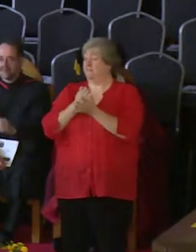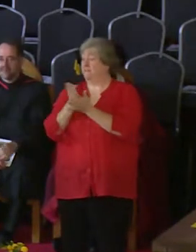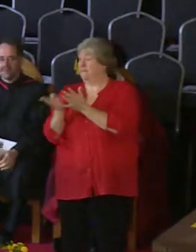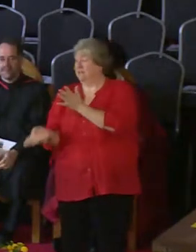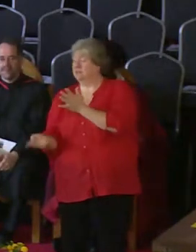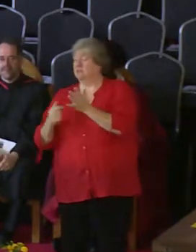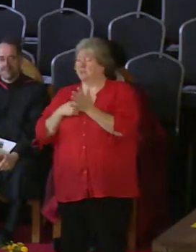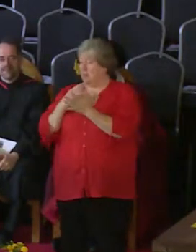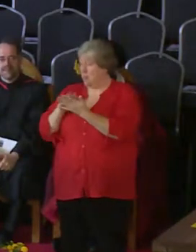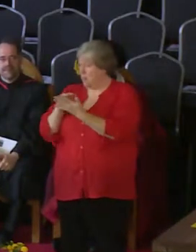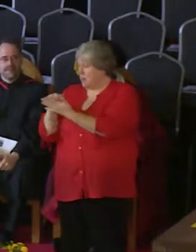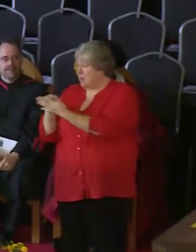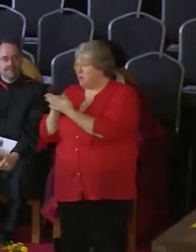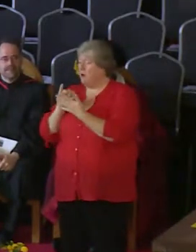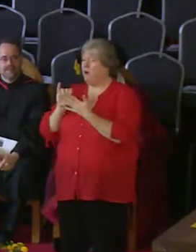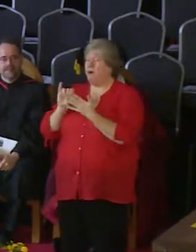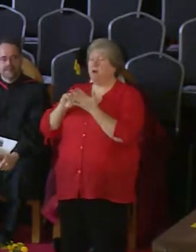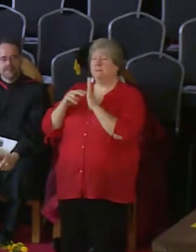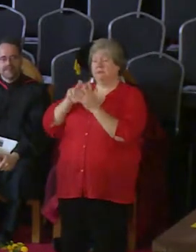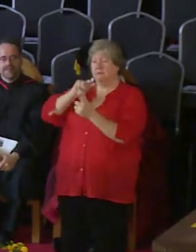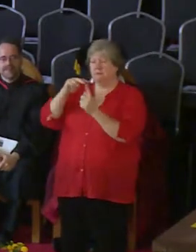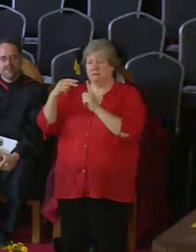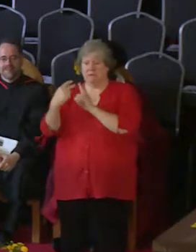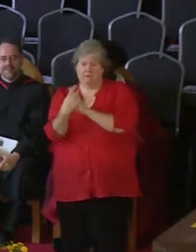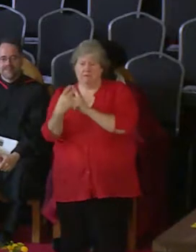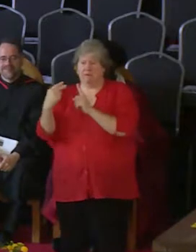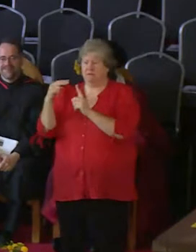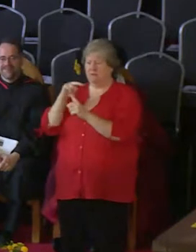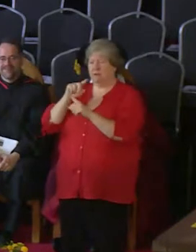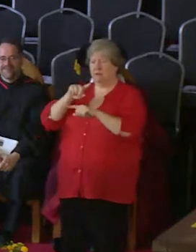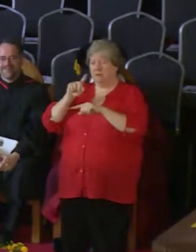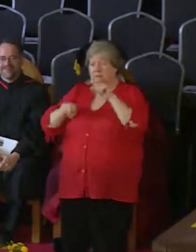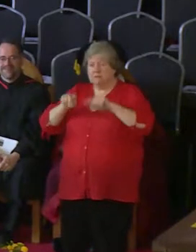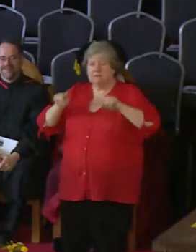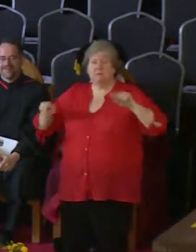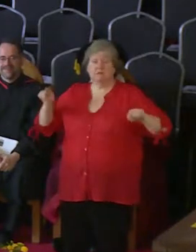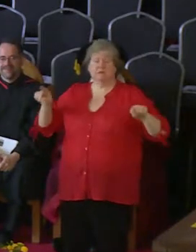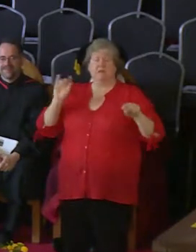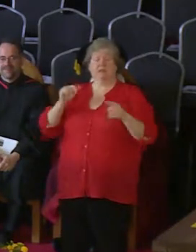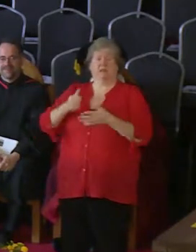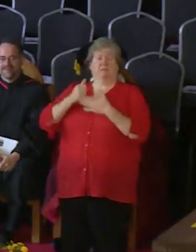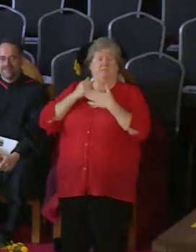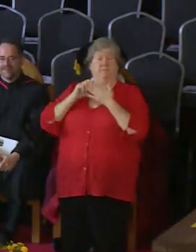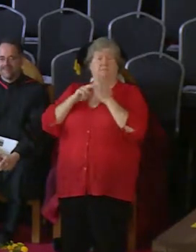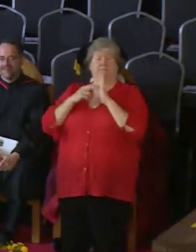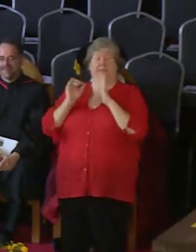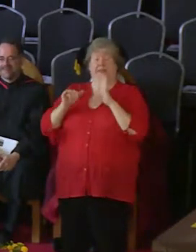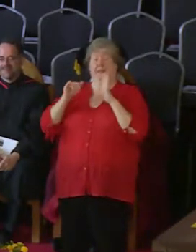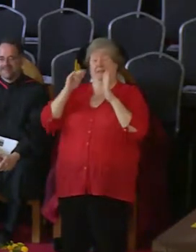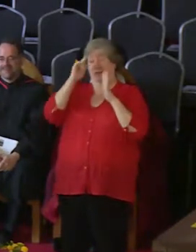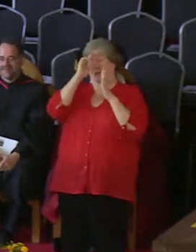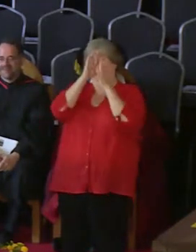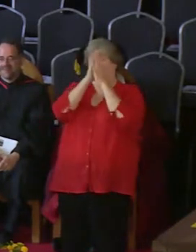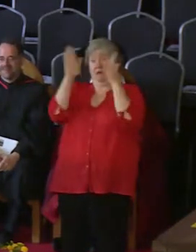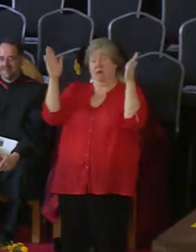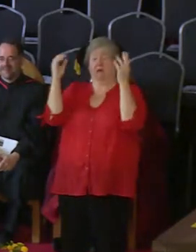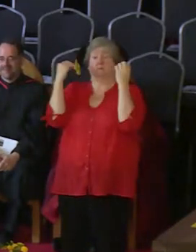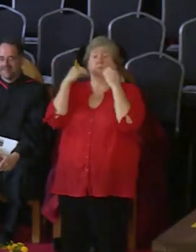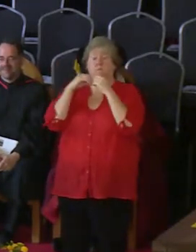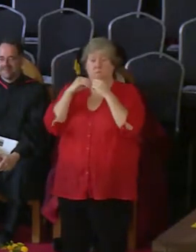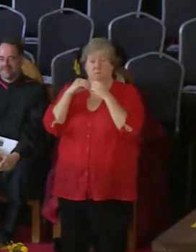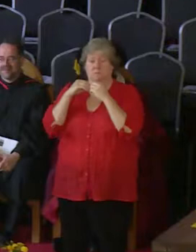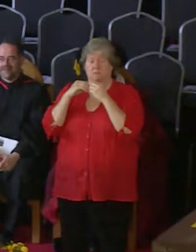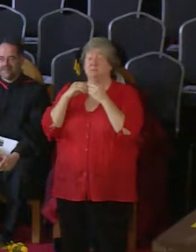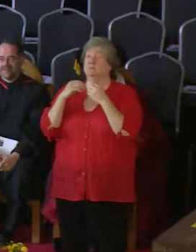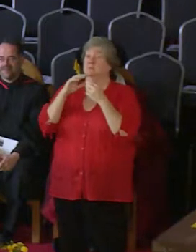upon diversity of experiences, diversity of points of view. That kind of thinking is even more important in a world